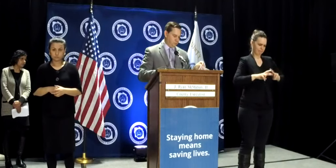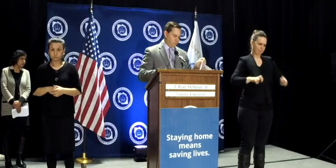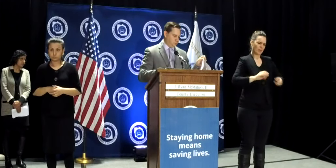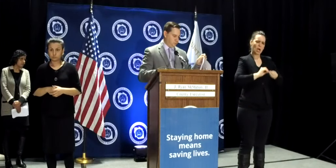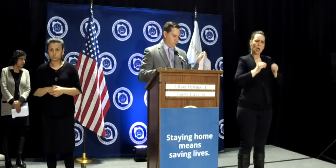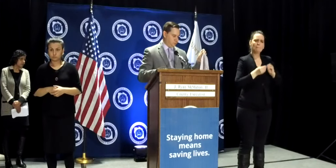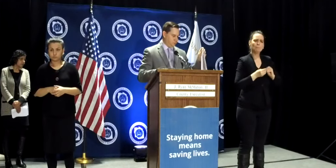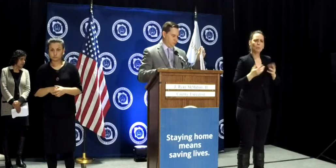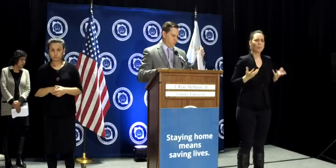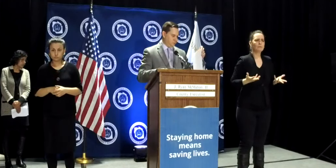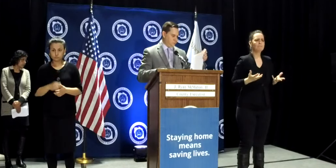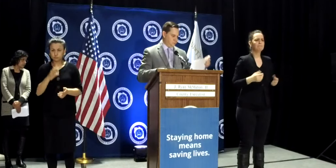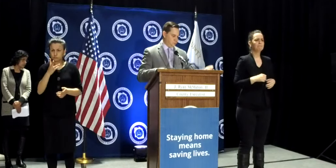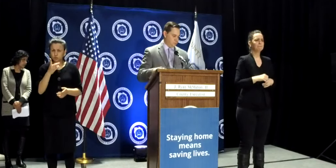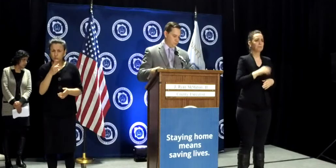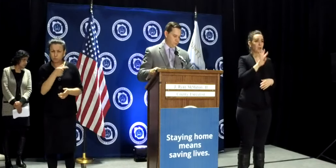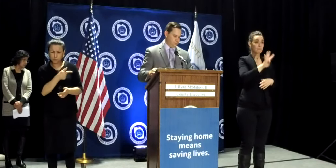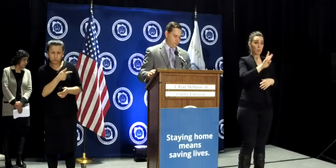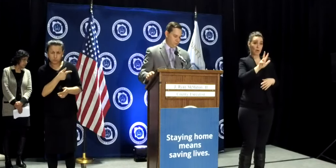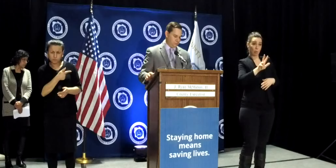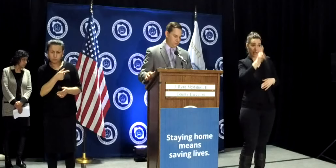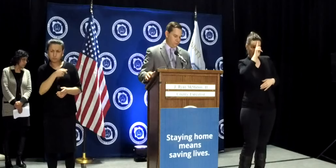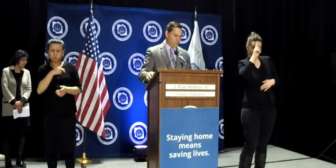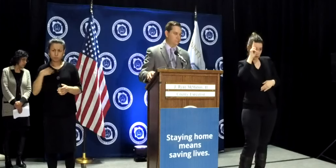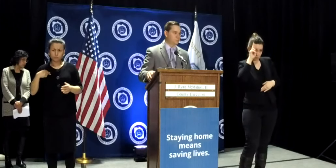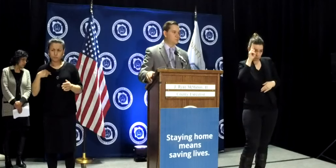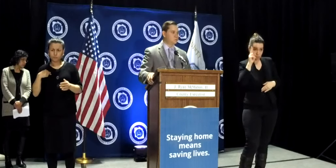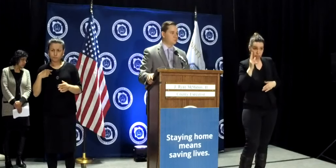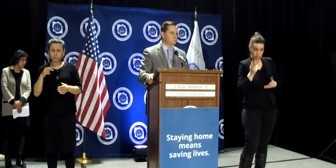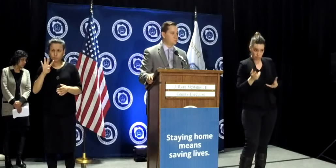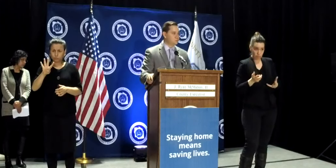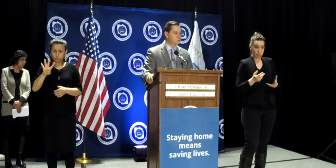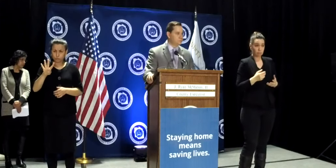We've got 43 people in the hospital.